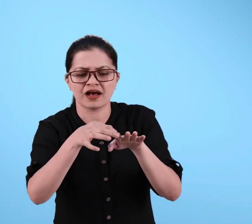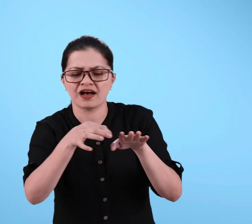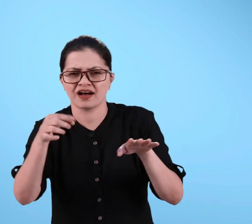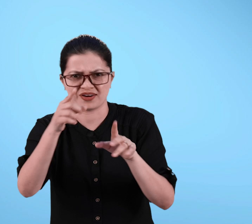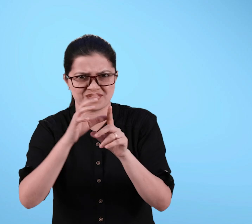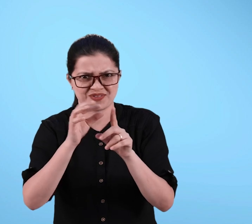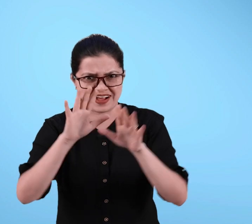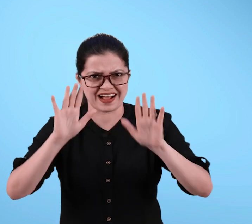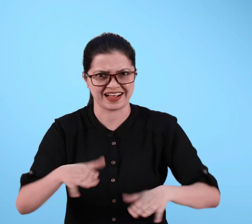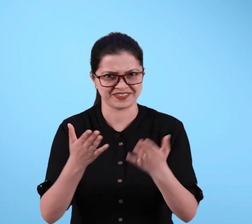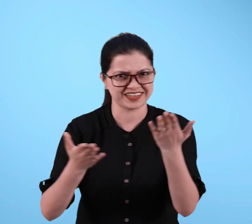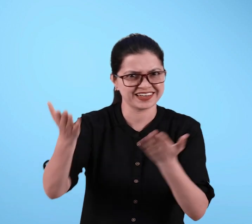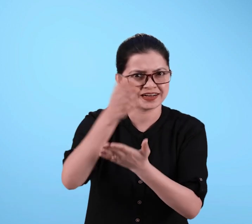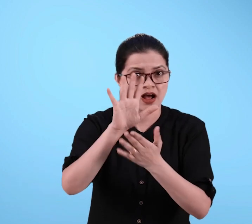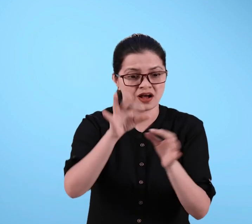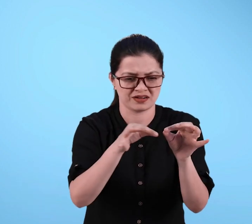Ever pulled the yarn from a torn pair of